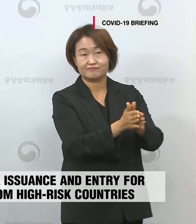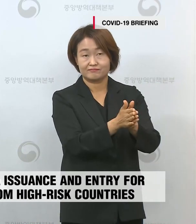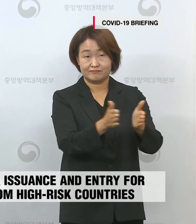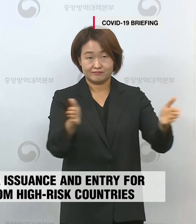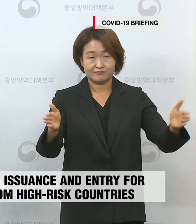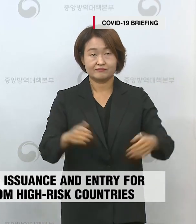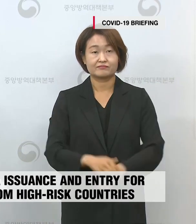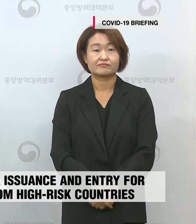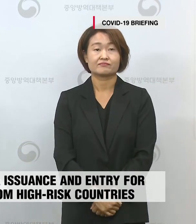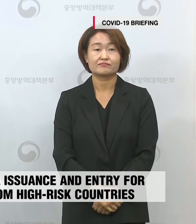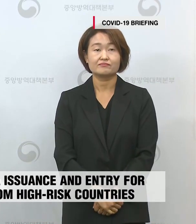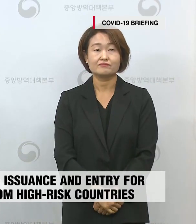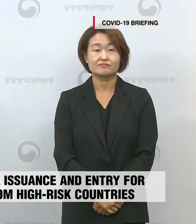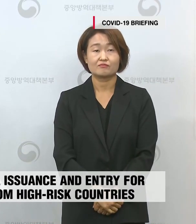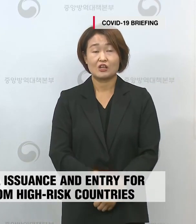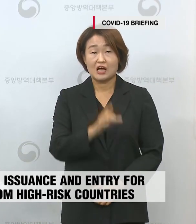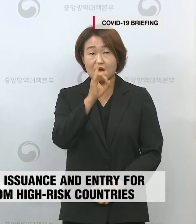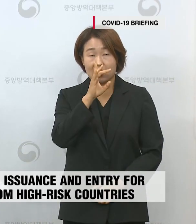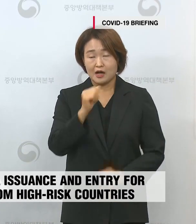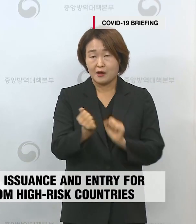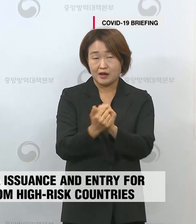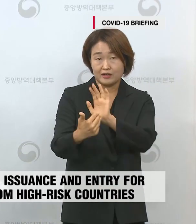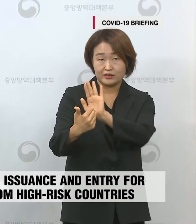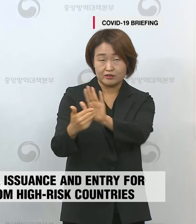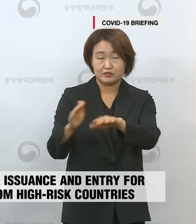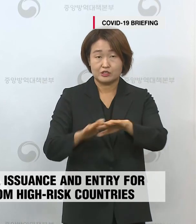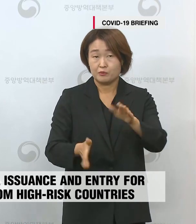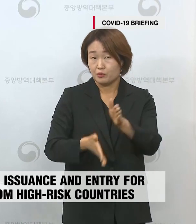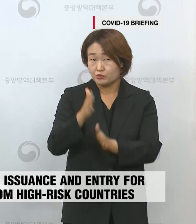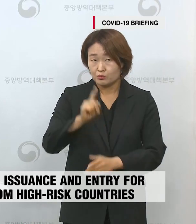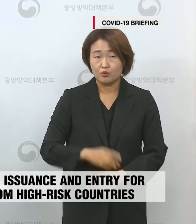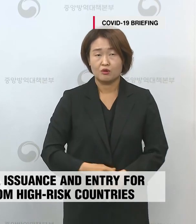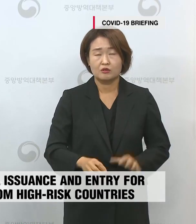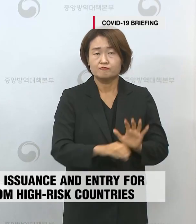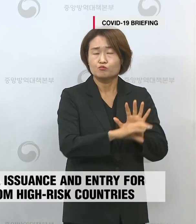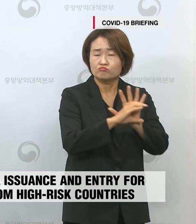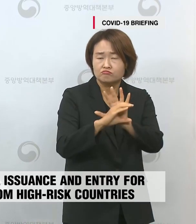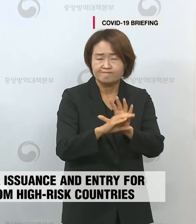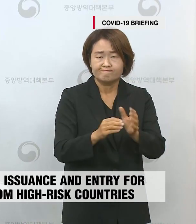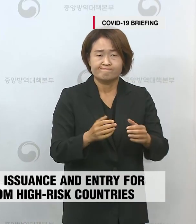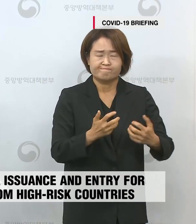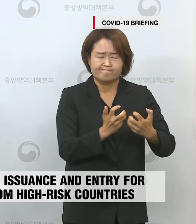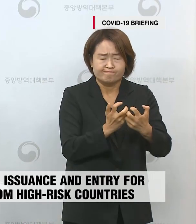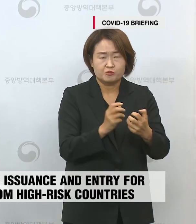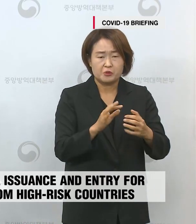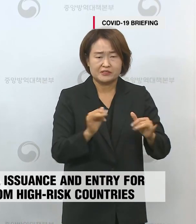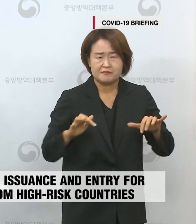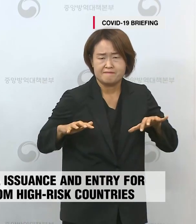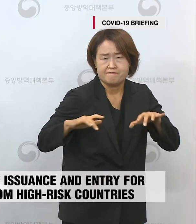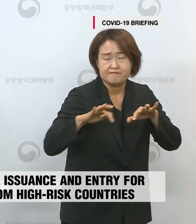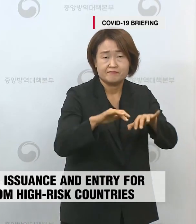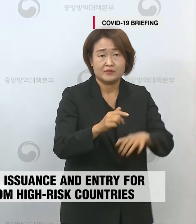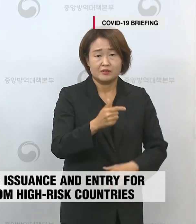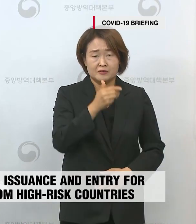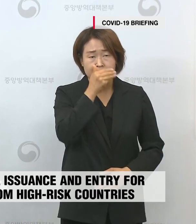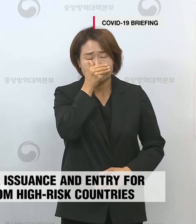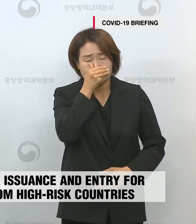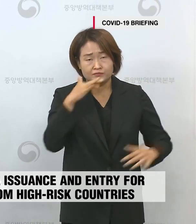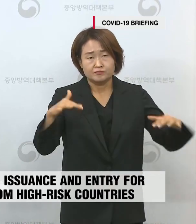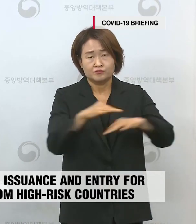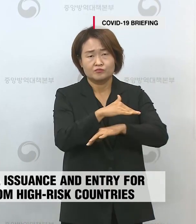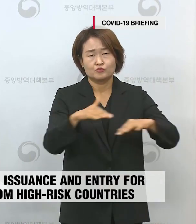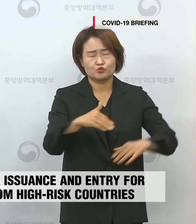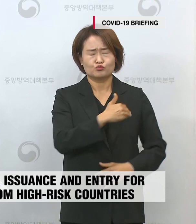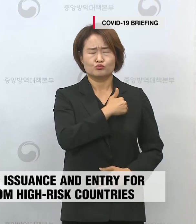to go under 2 weeks of quarantine at designated residence. And please remember